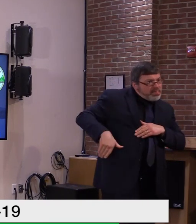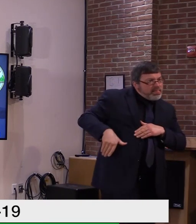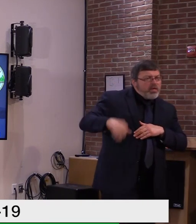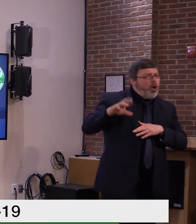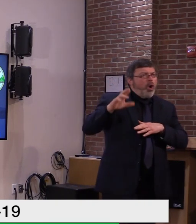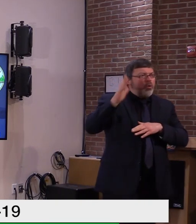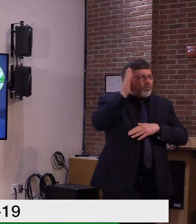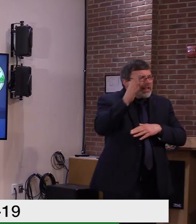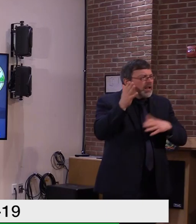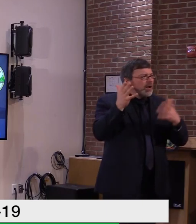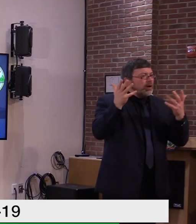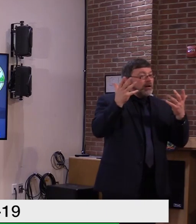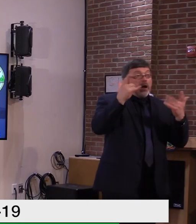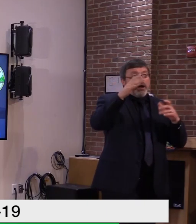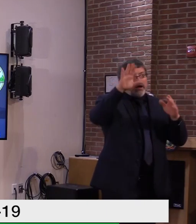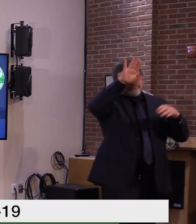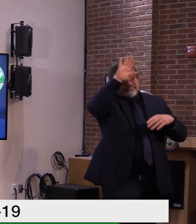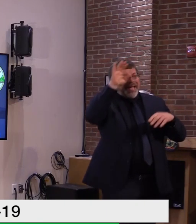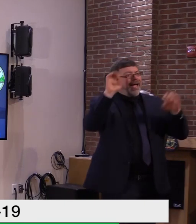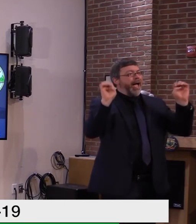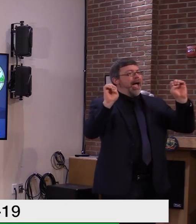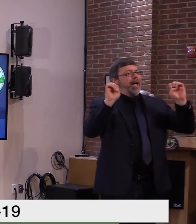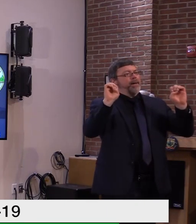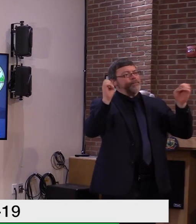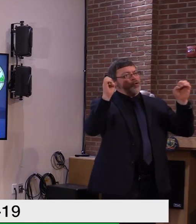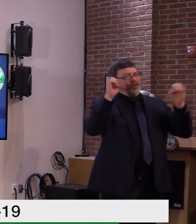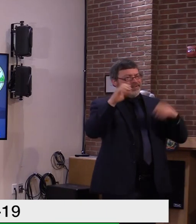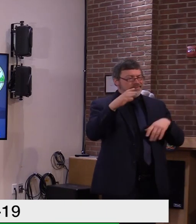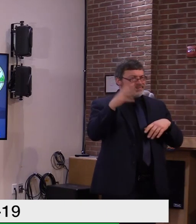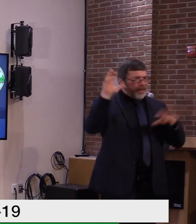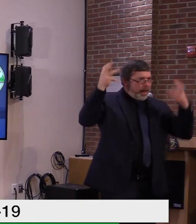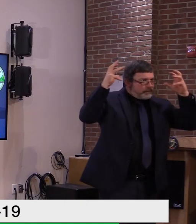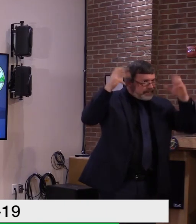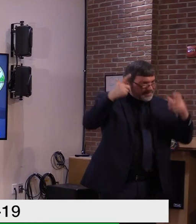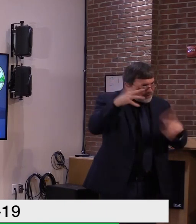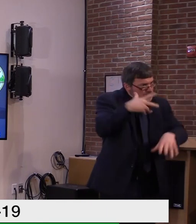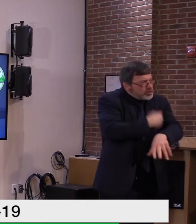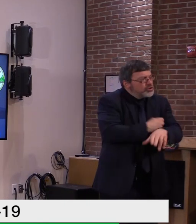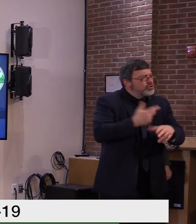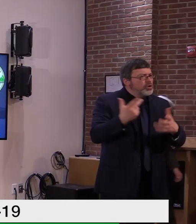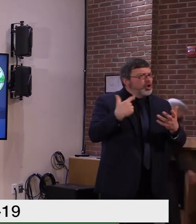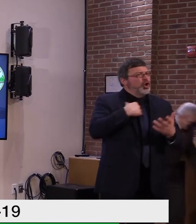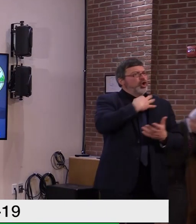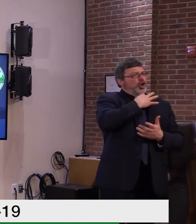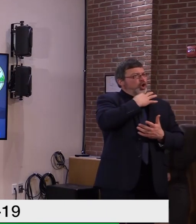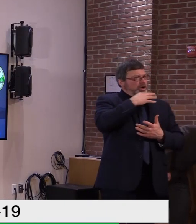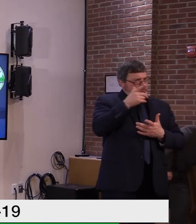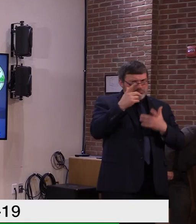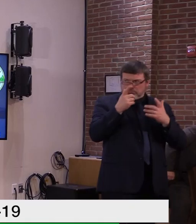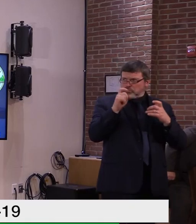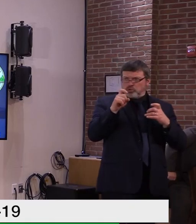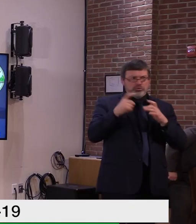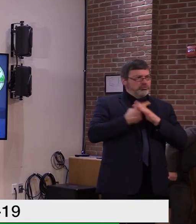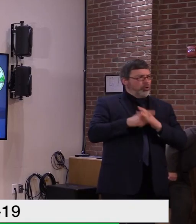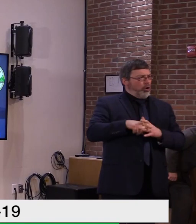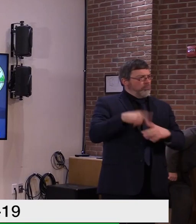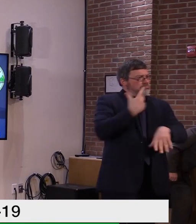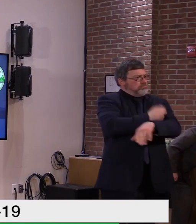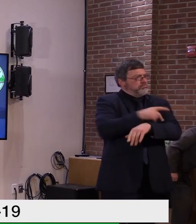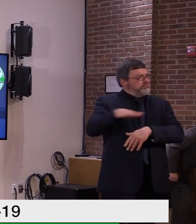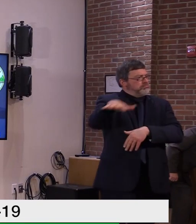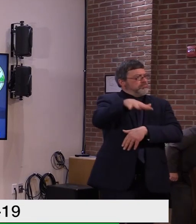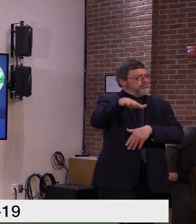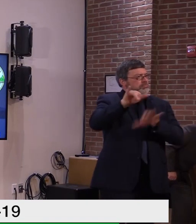squads by lifting gurneys with patients and other things? Yeah, I'll speak broadly, but I'll let Secretary Smith answer